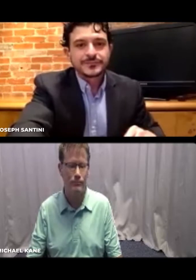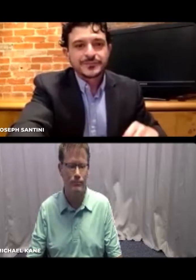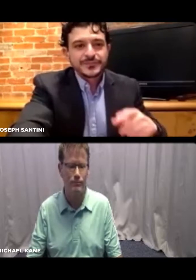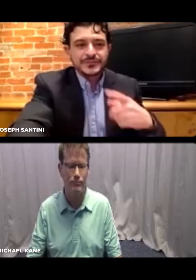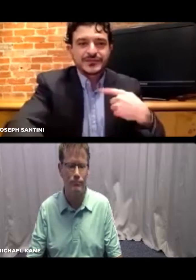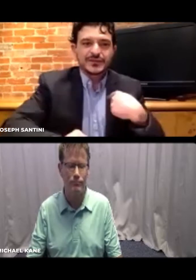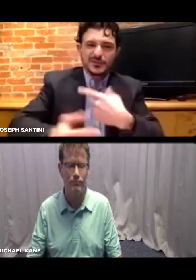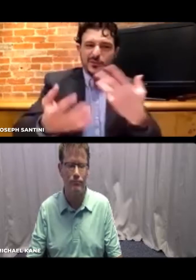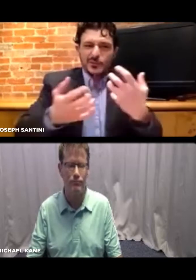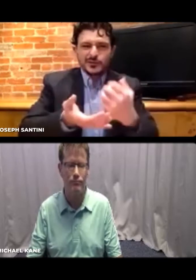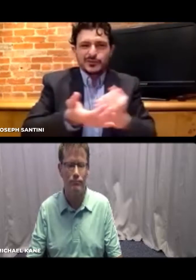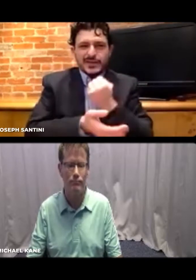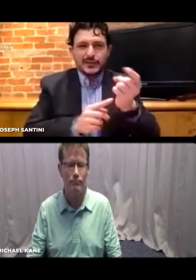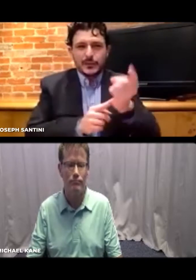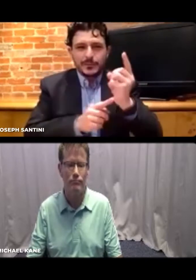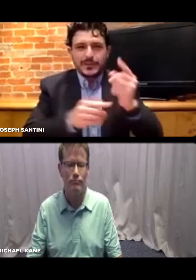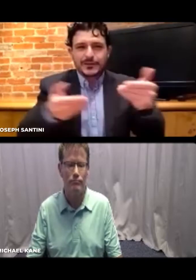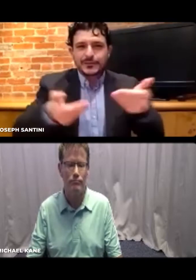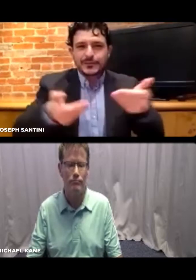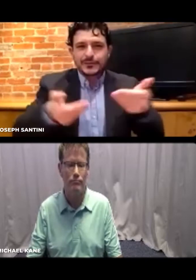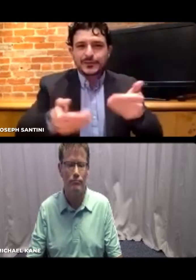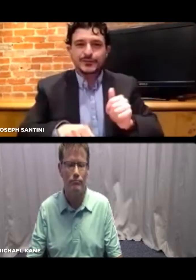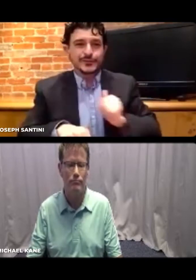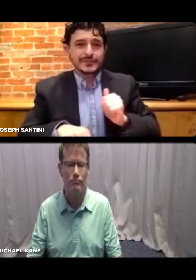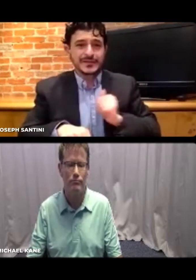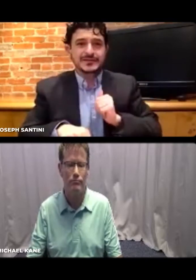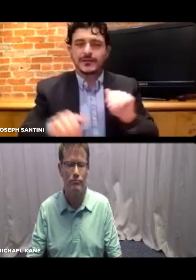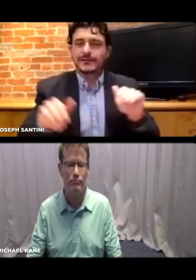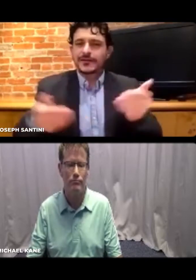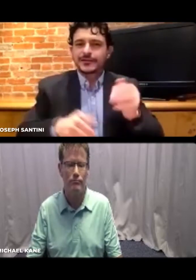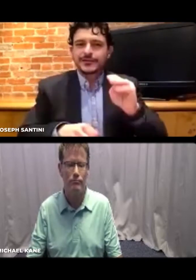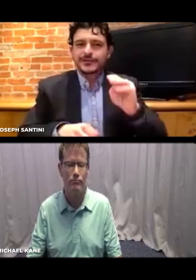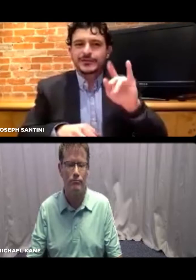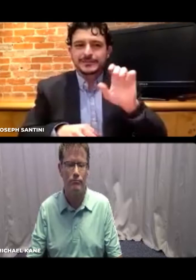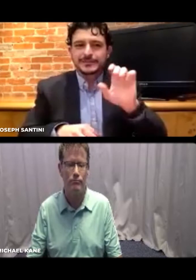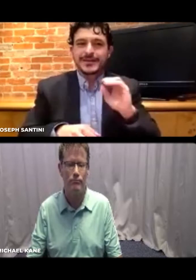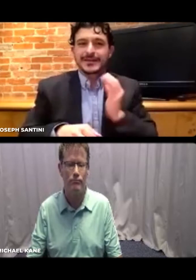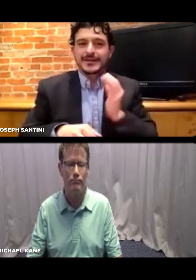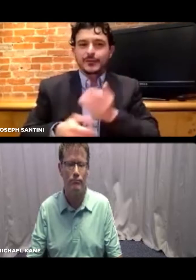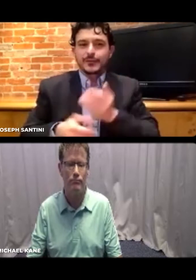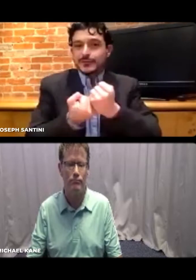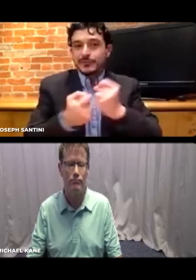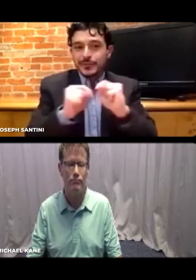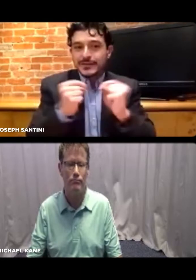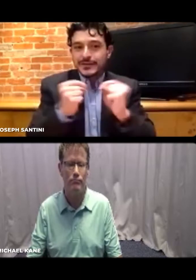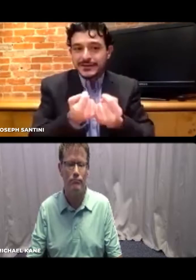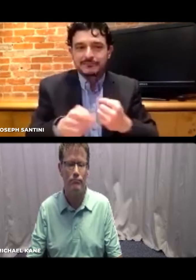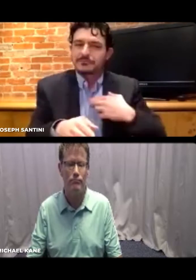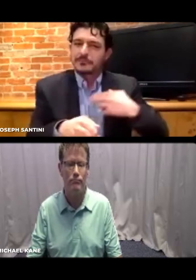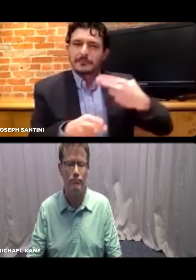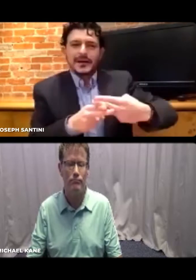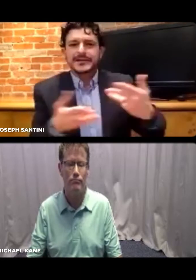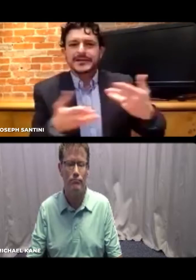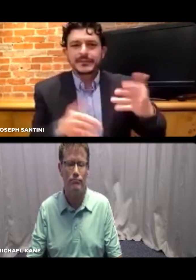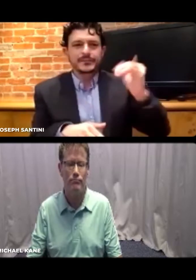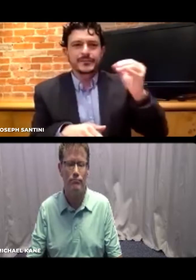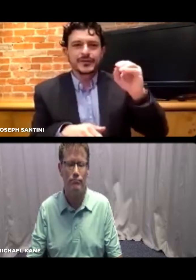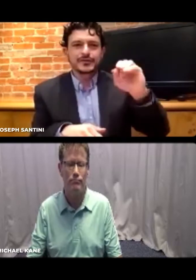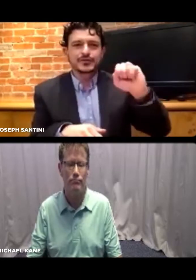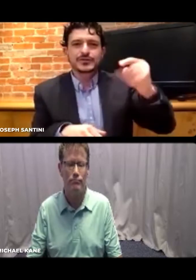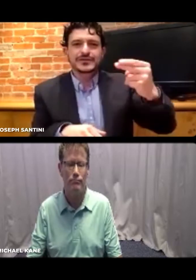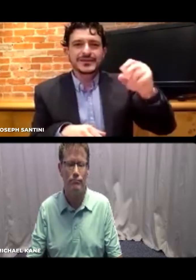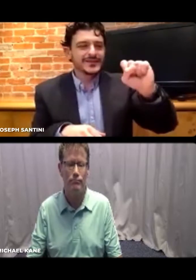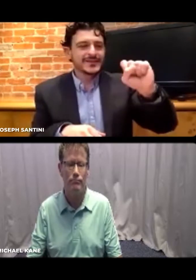We also would like to take a minute now to introduce ourselves. We have CSD Learn Support Team. I'm